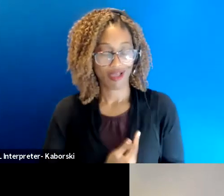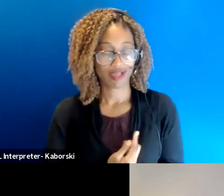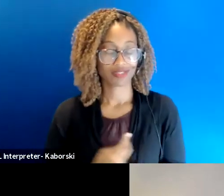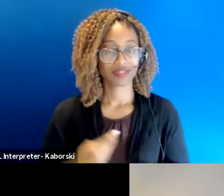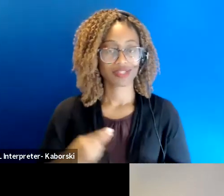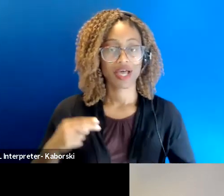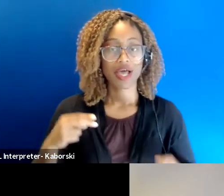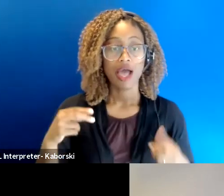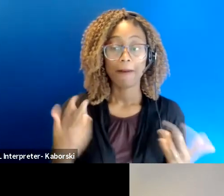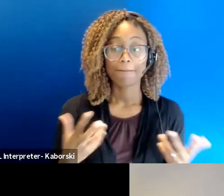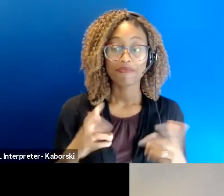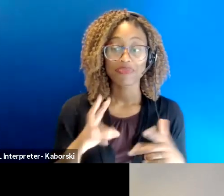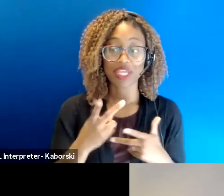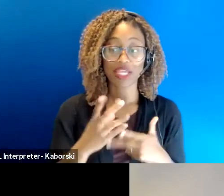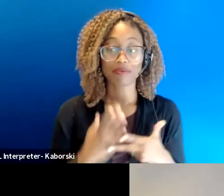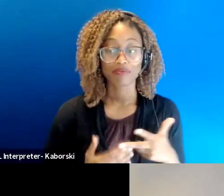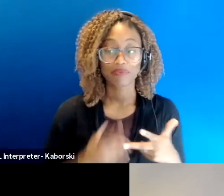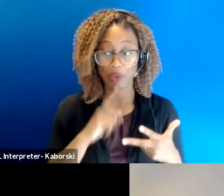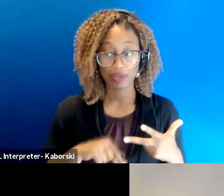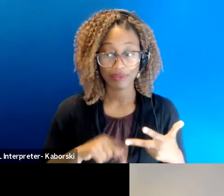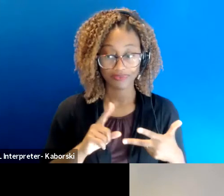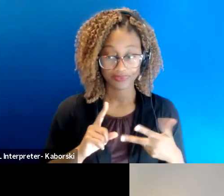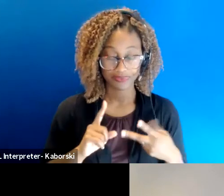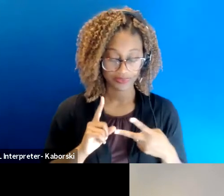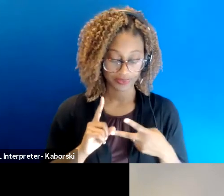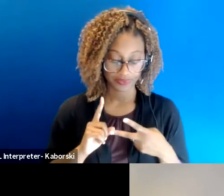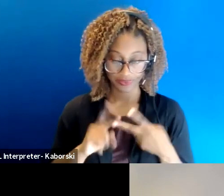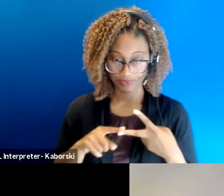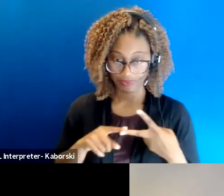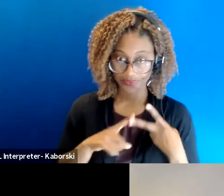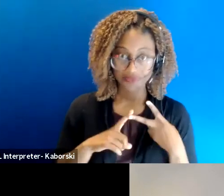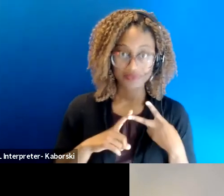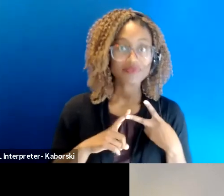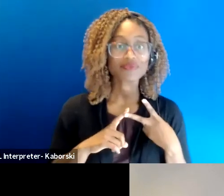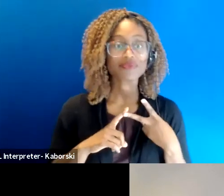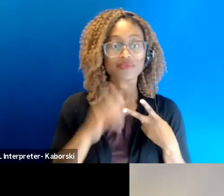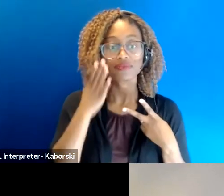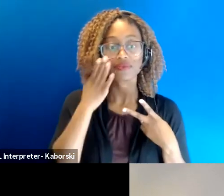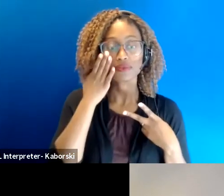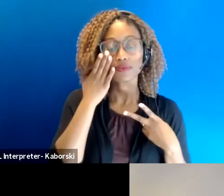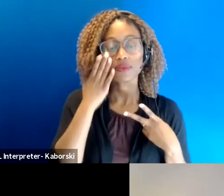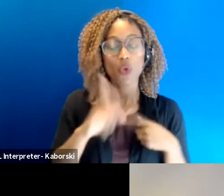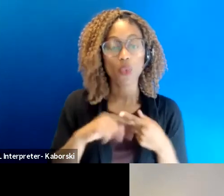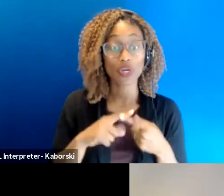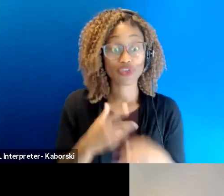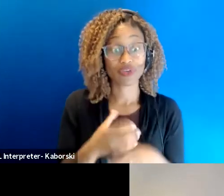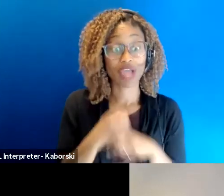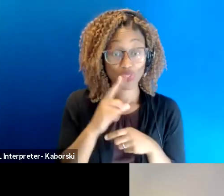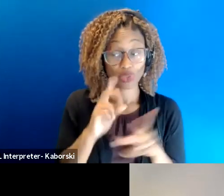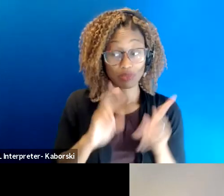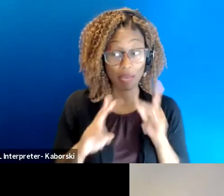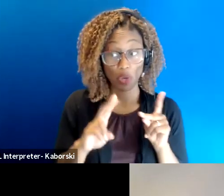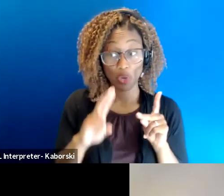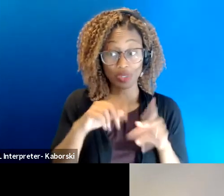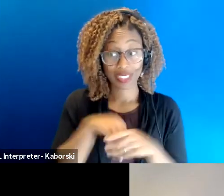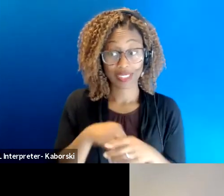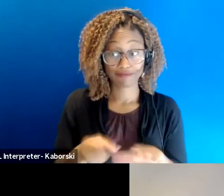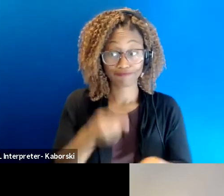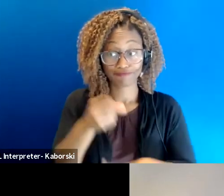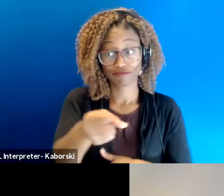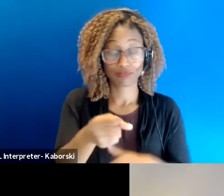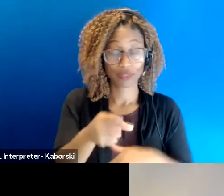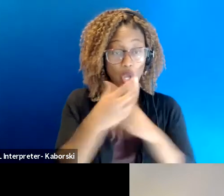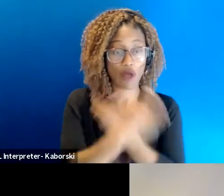The second part would be, once you have those people in office, or find out